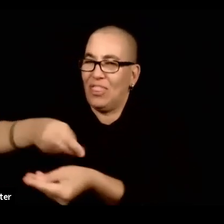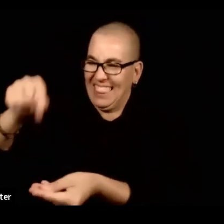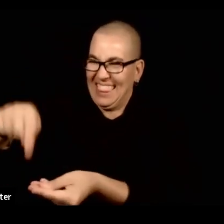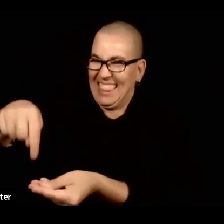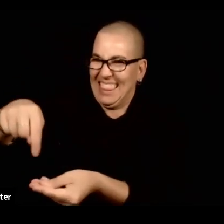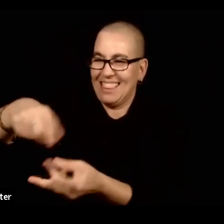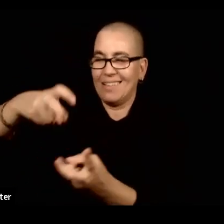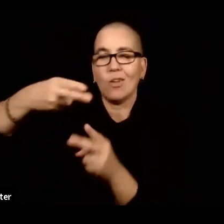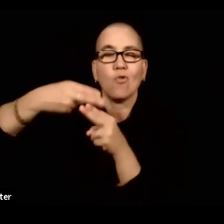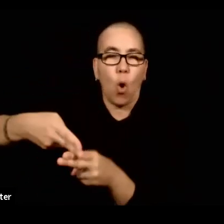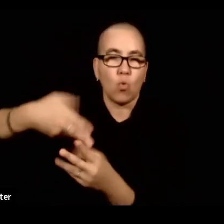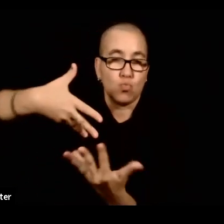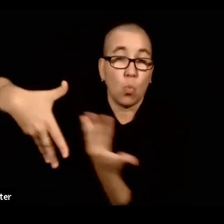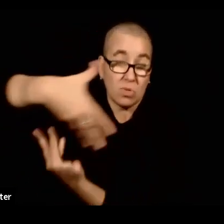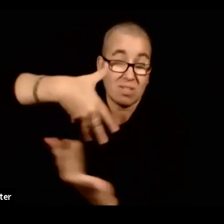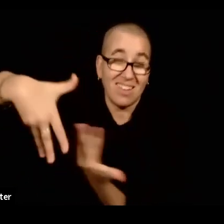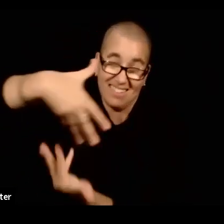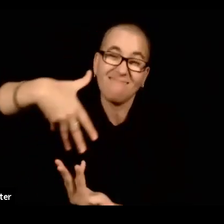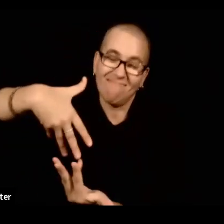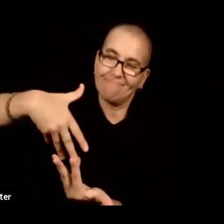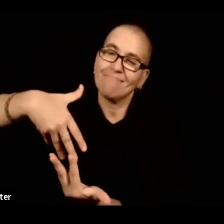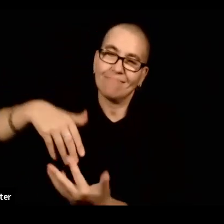Okay, thank you.